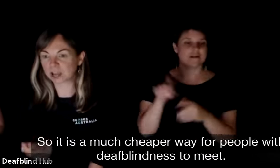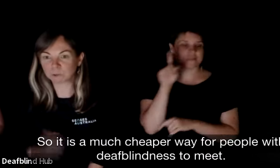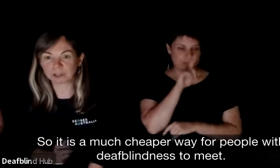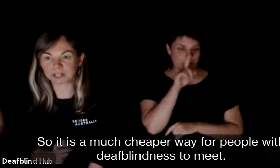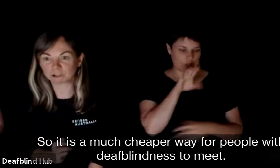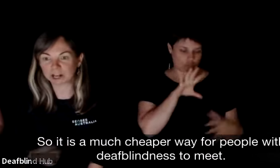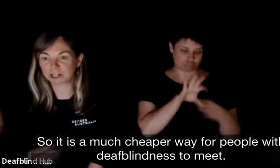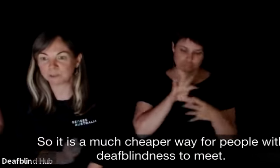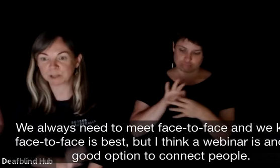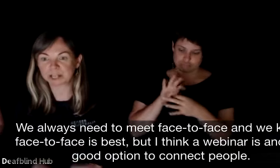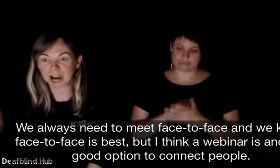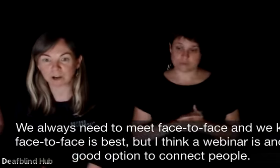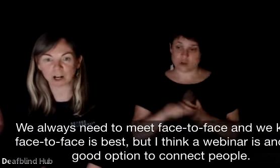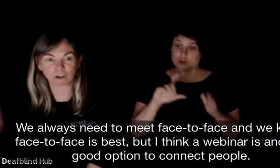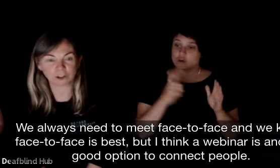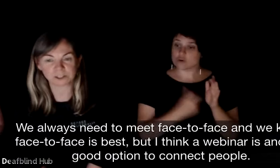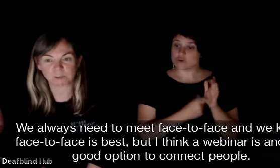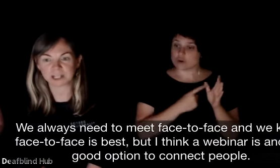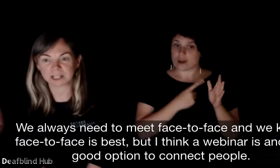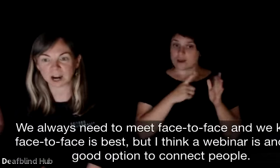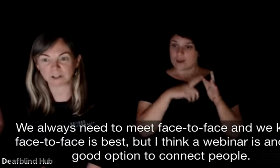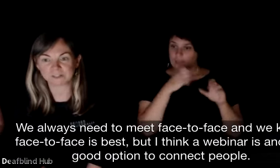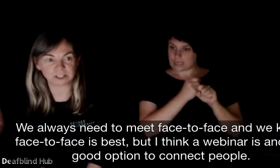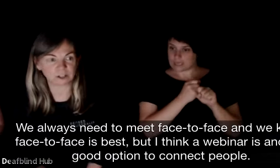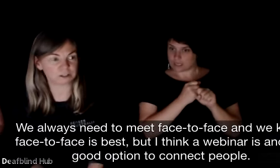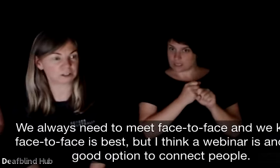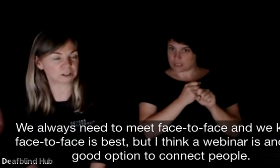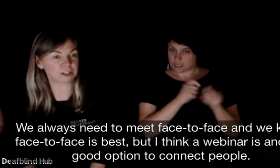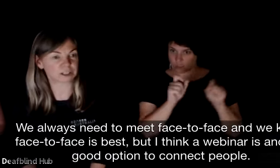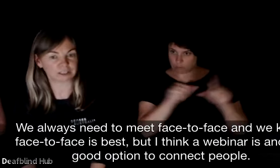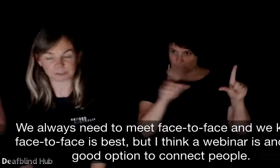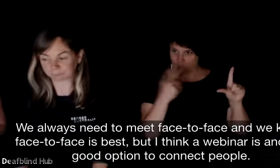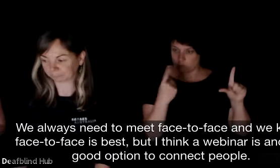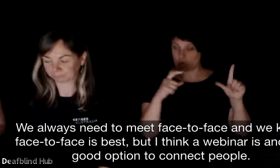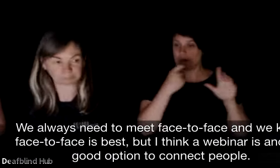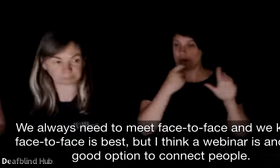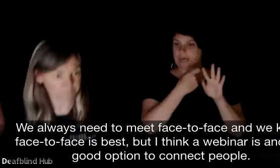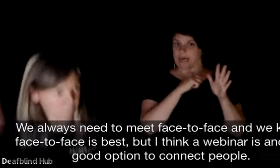So now we'll bring, Craig, can you bring Cara across? And we need Cara's video.